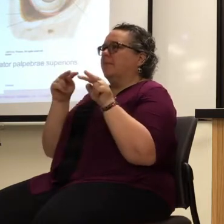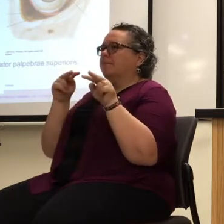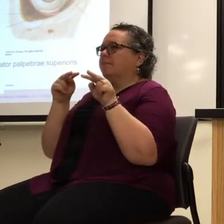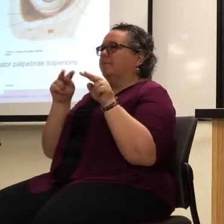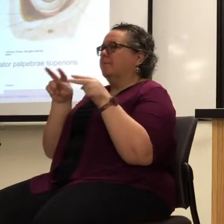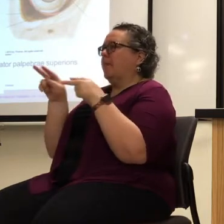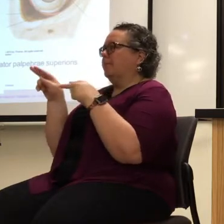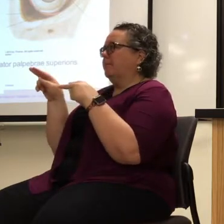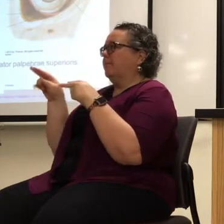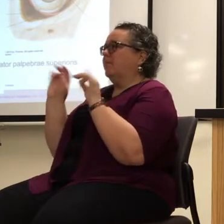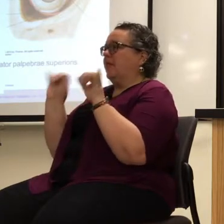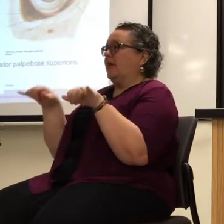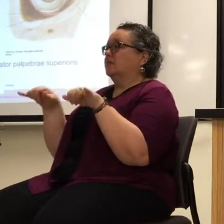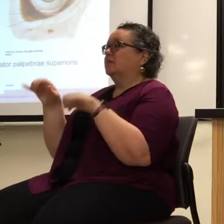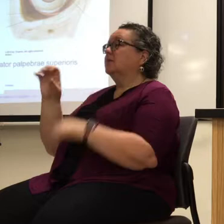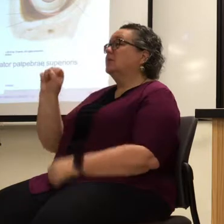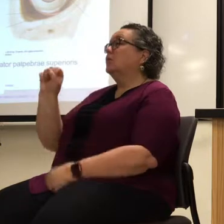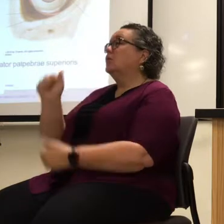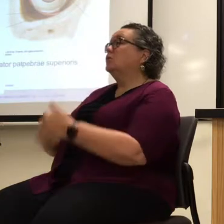Superior oblique.